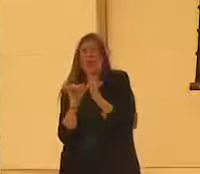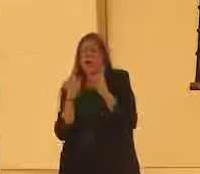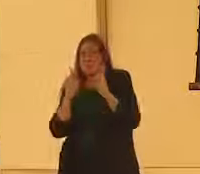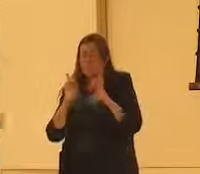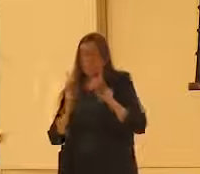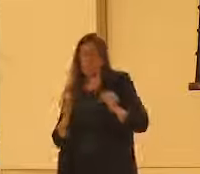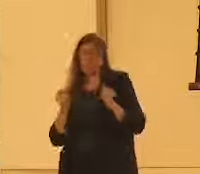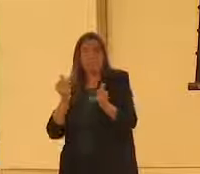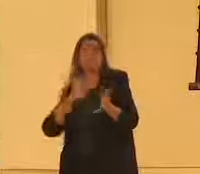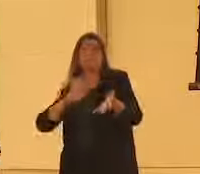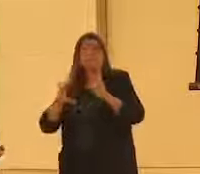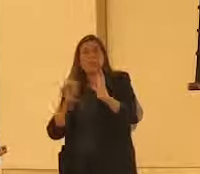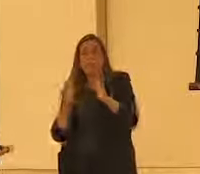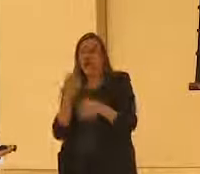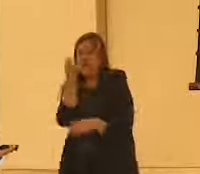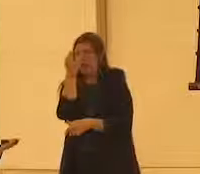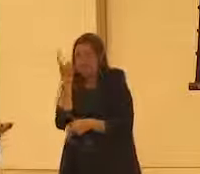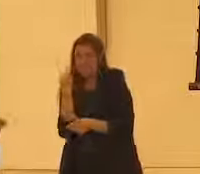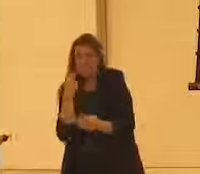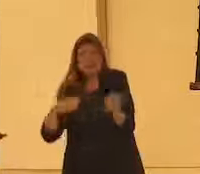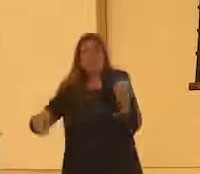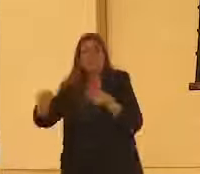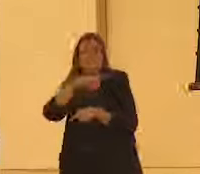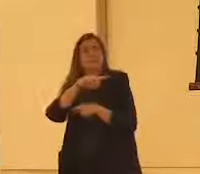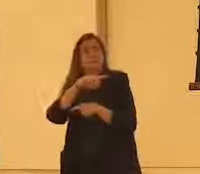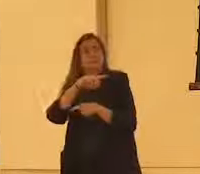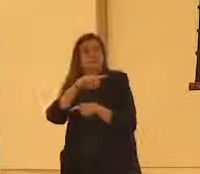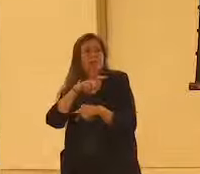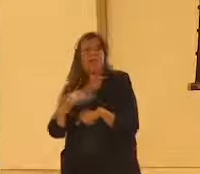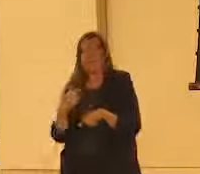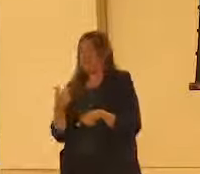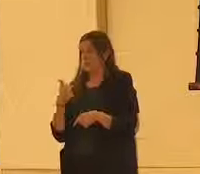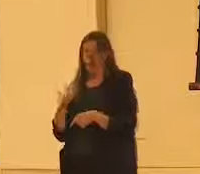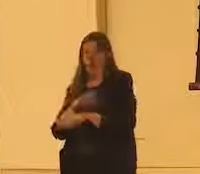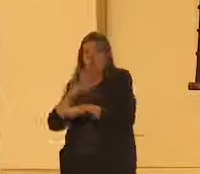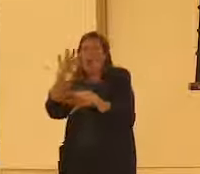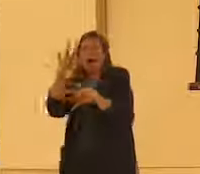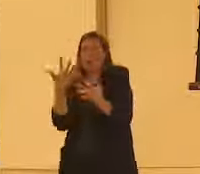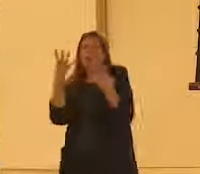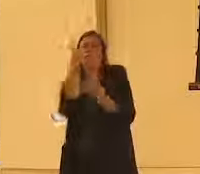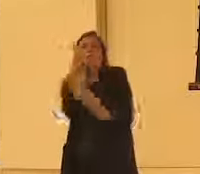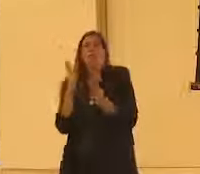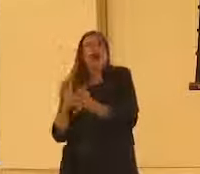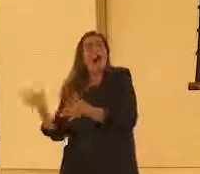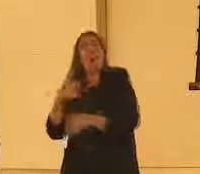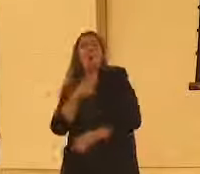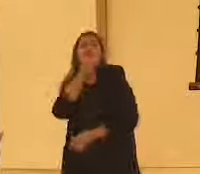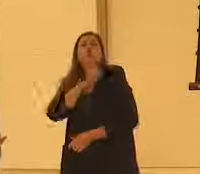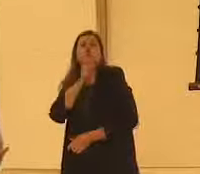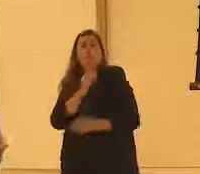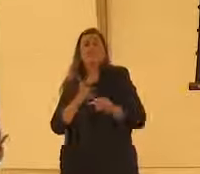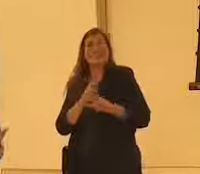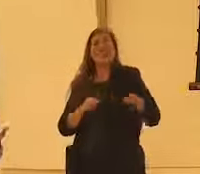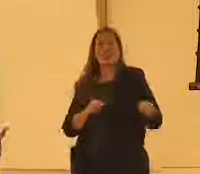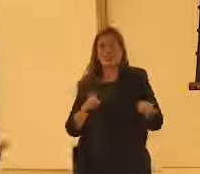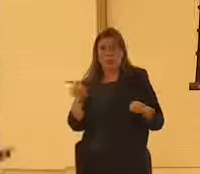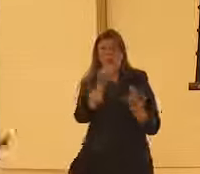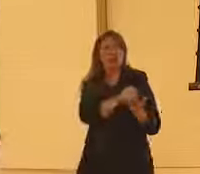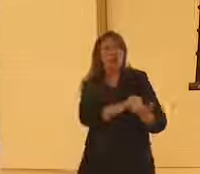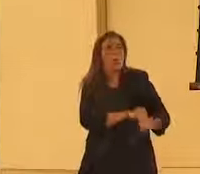I use interpreters when I'm working, mainly because I don't have 4 hands and I need to take notes. I can't write and sign